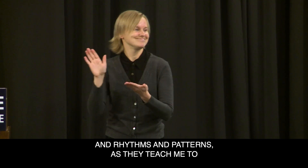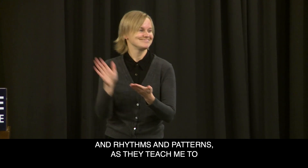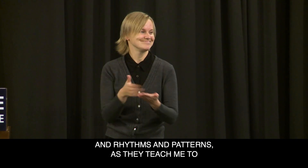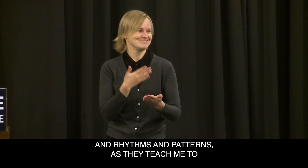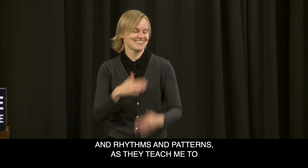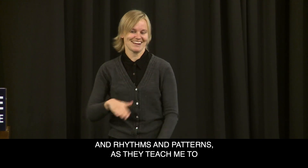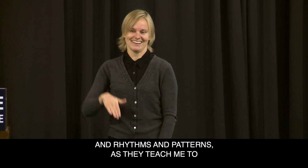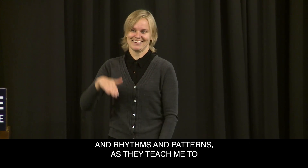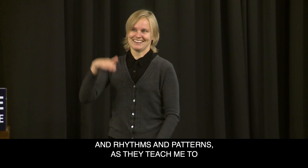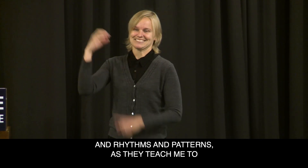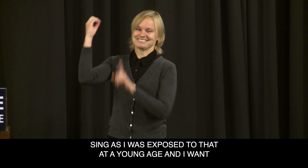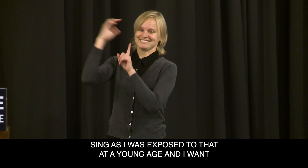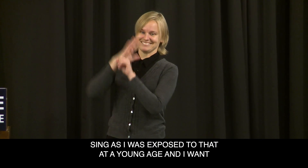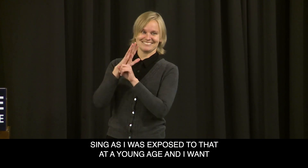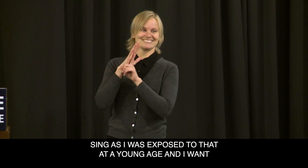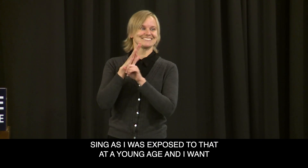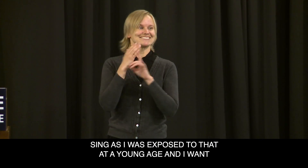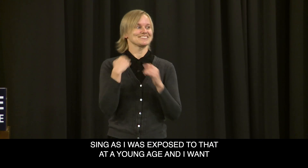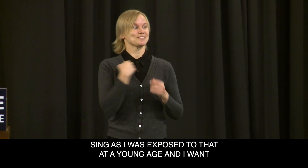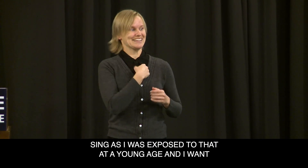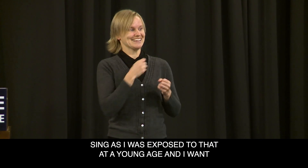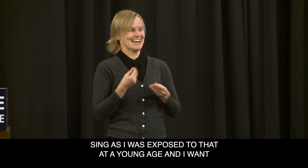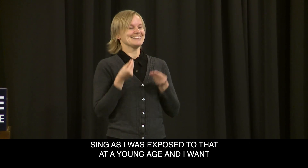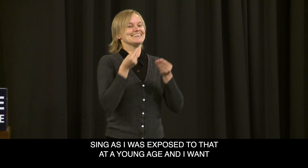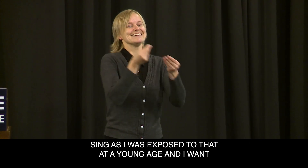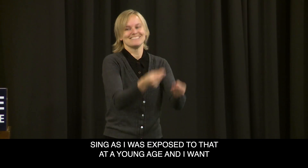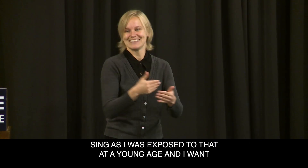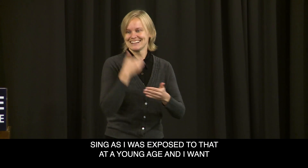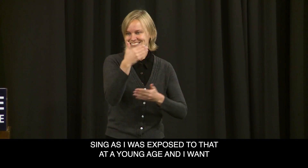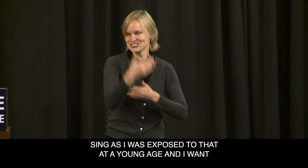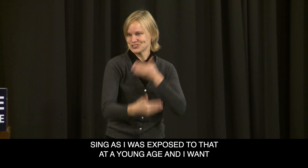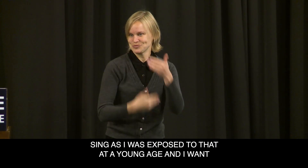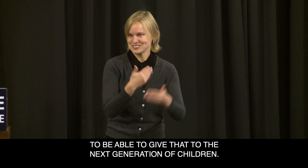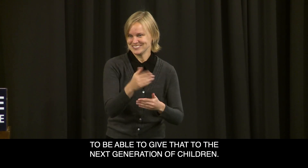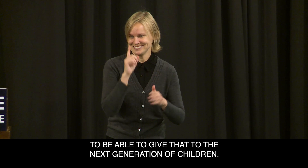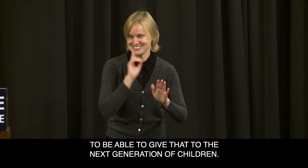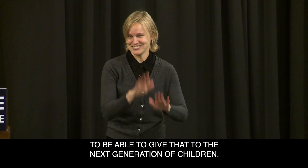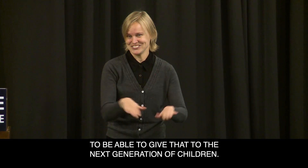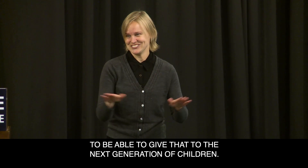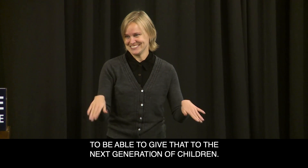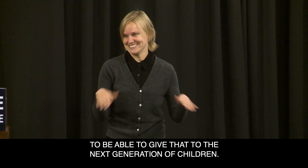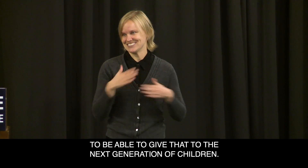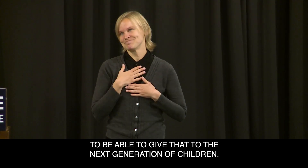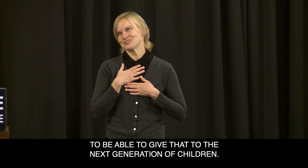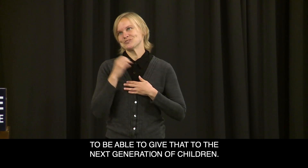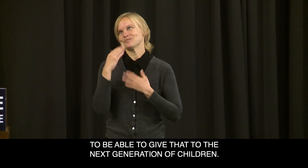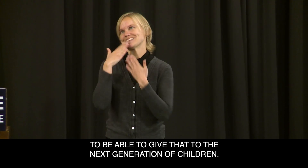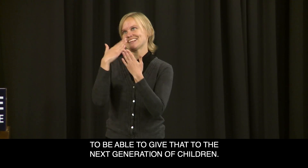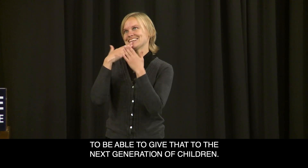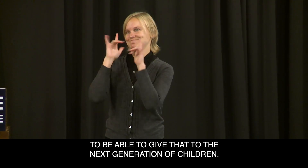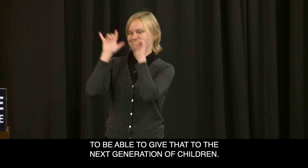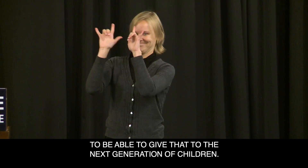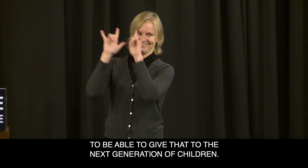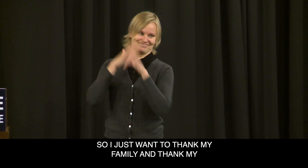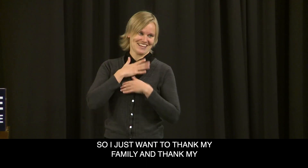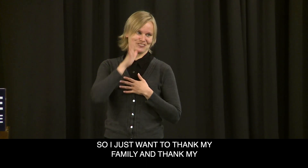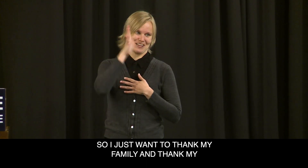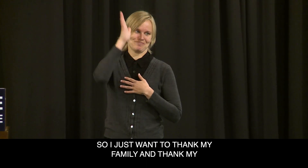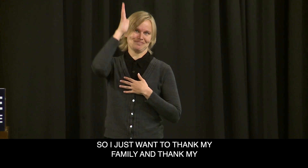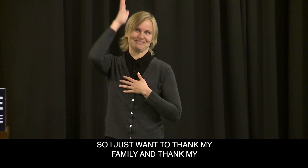they teach me and to sing, even as I was exposed to that at a young age. And I want to be able to give that to the next generation of children. So I just want to thank my